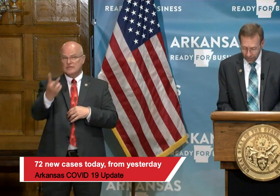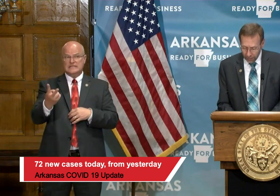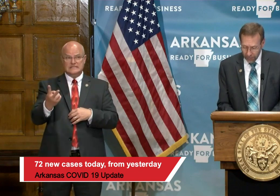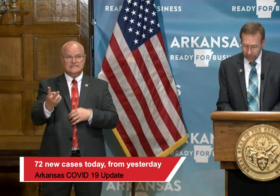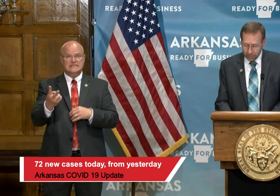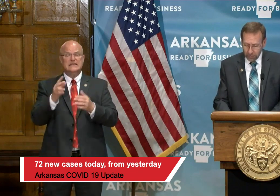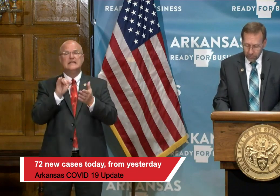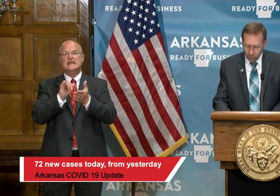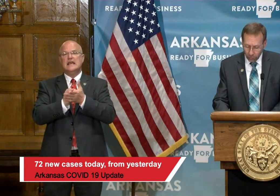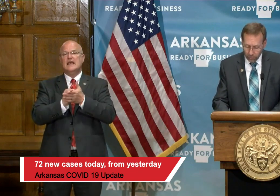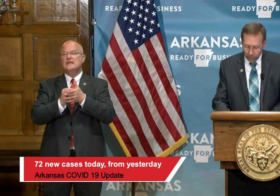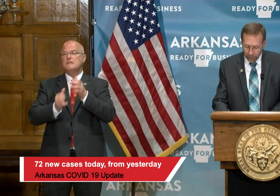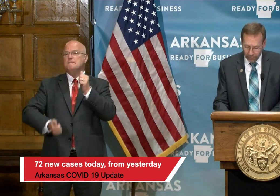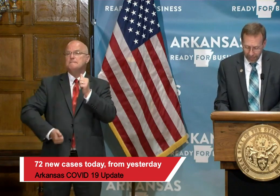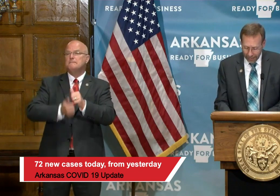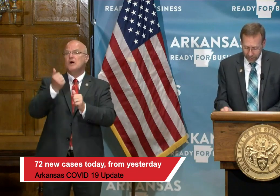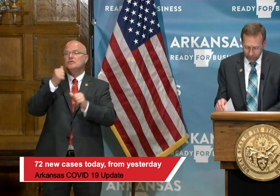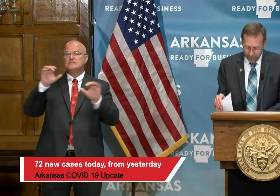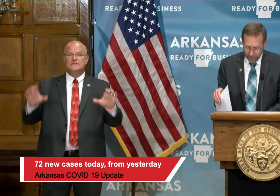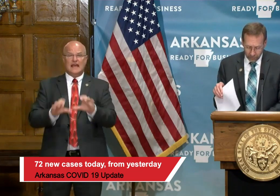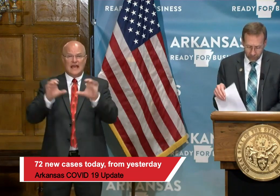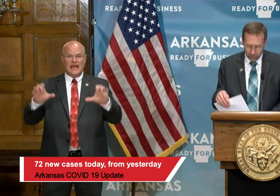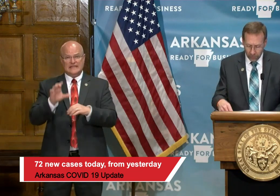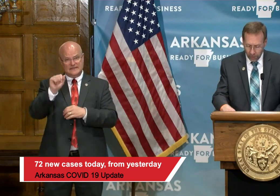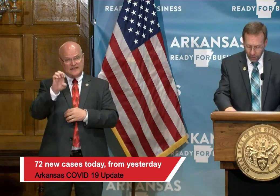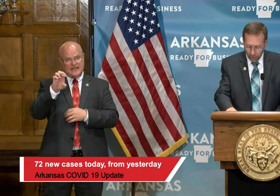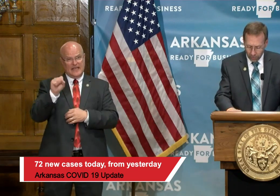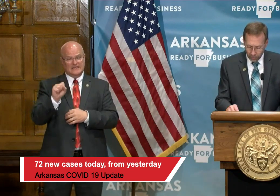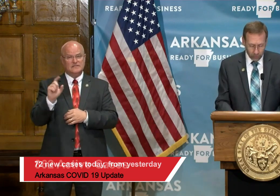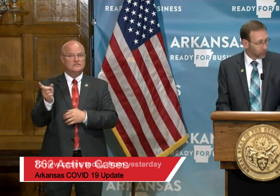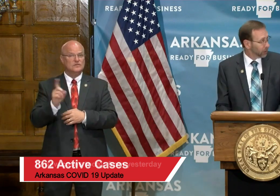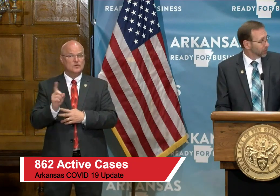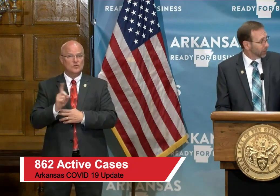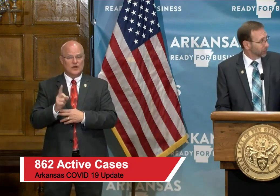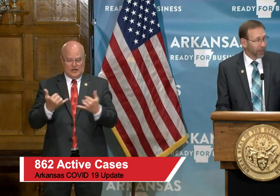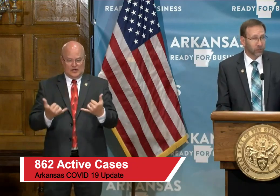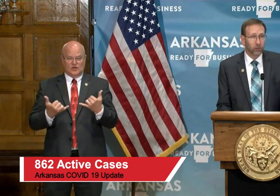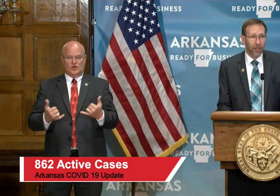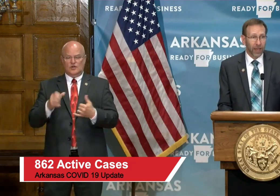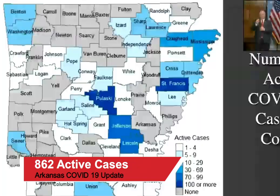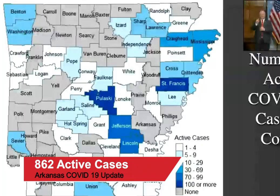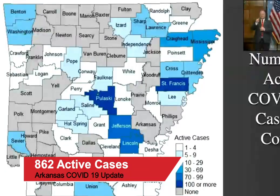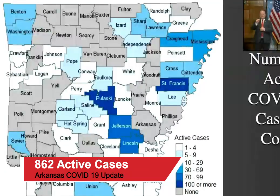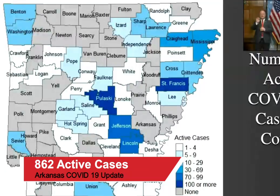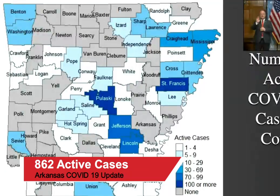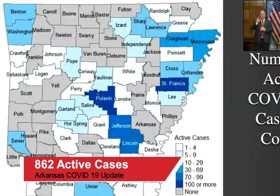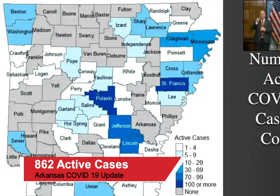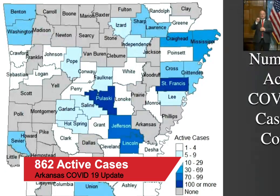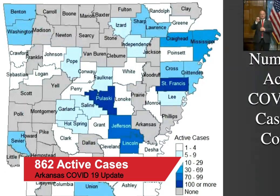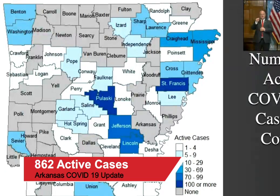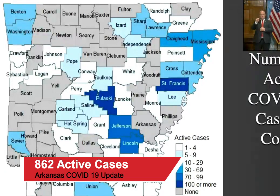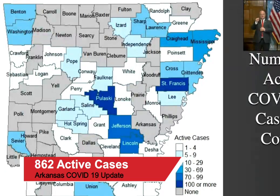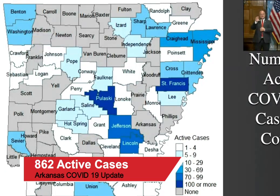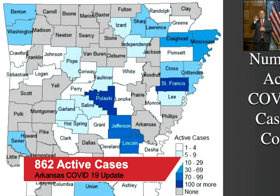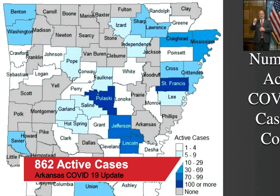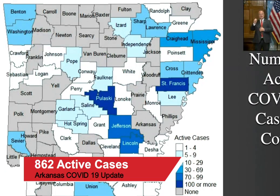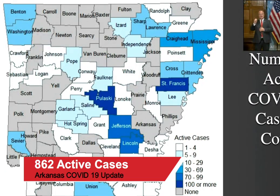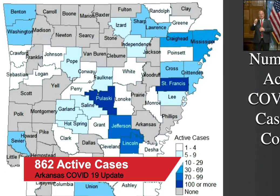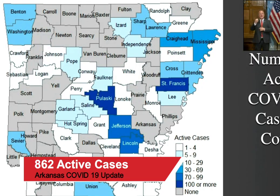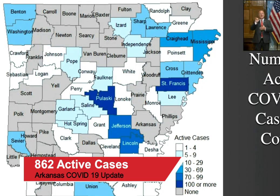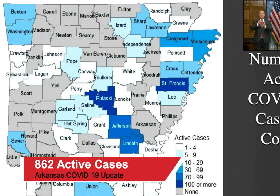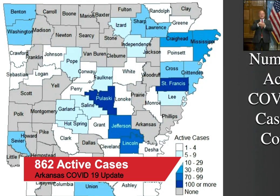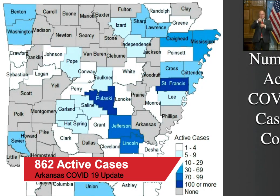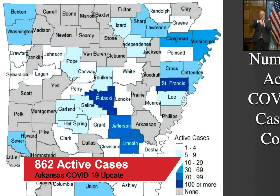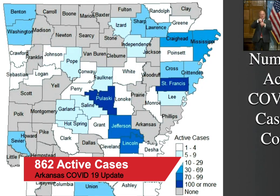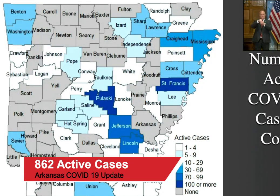see the majority of the active cases are currently in St. Francis County, and the vast majority of those